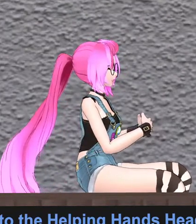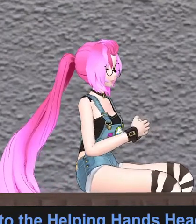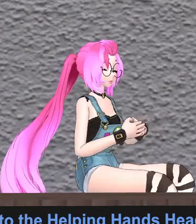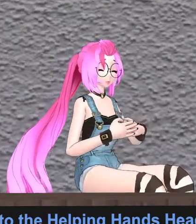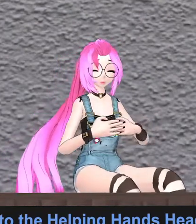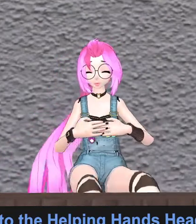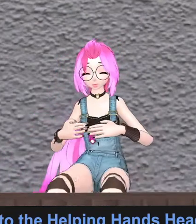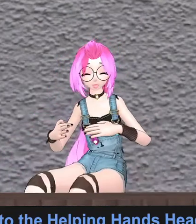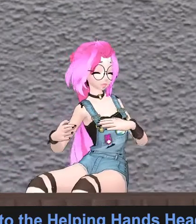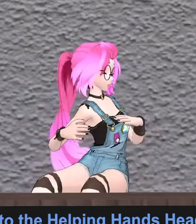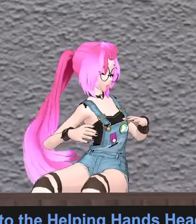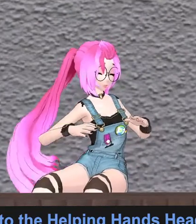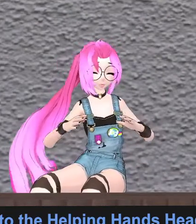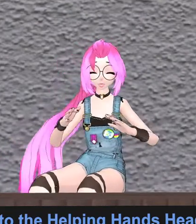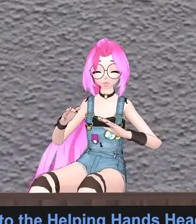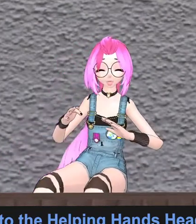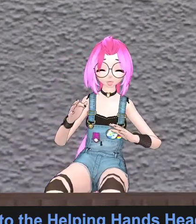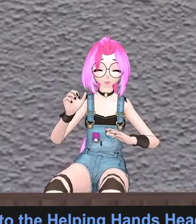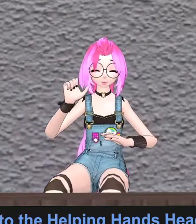America. And so, disclaimer,